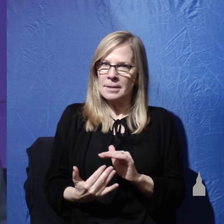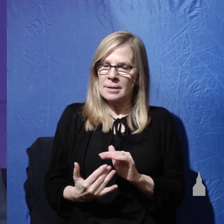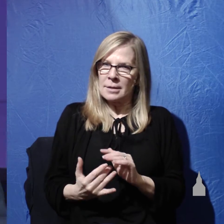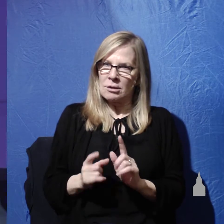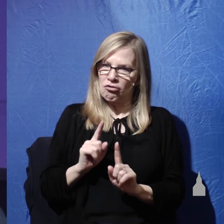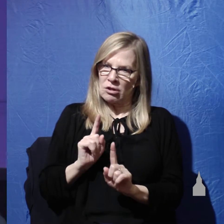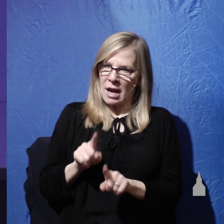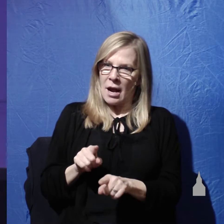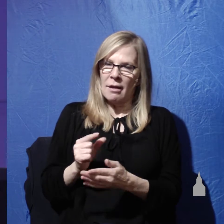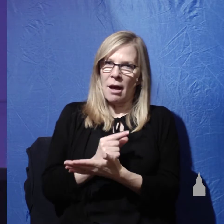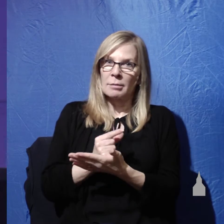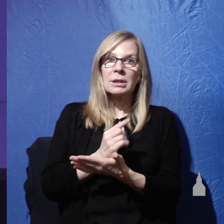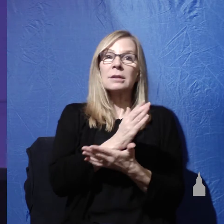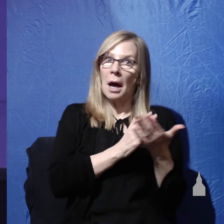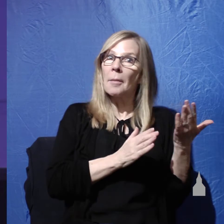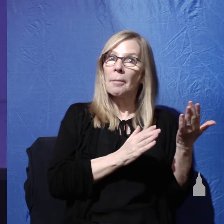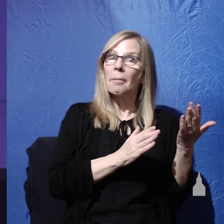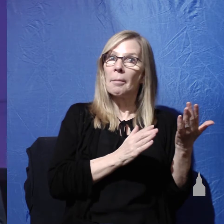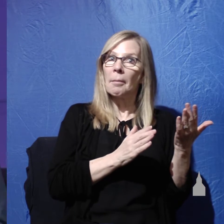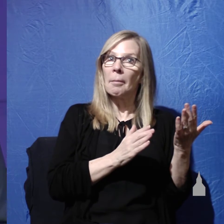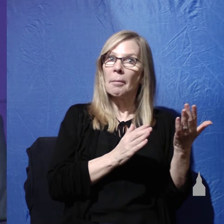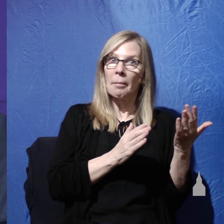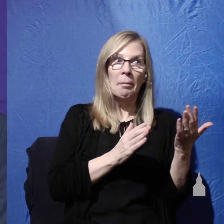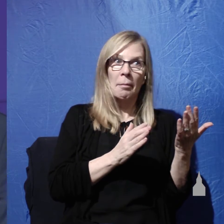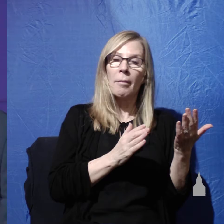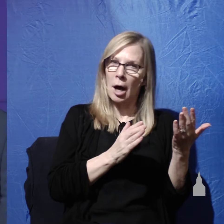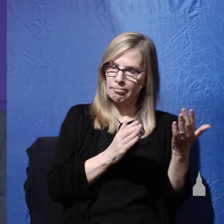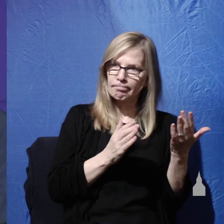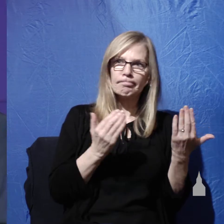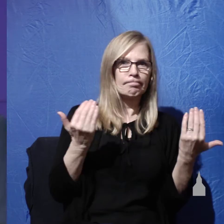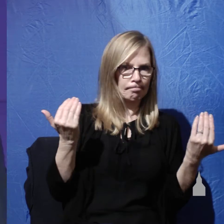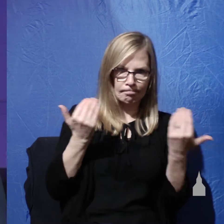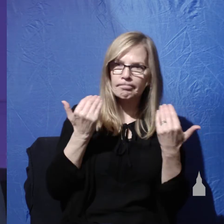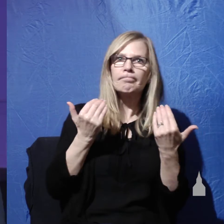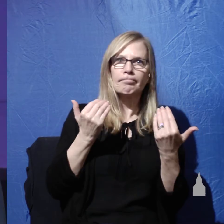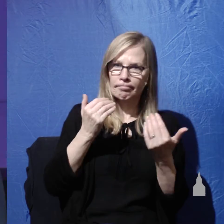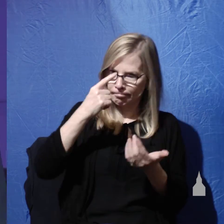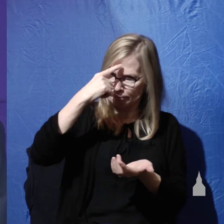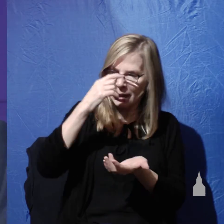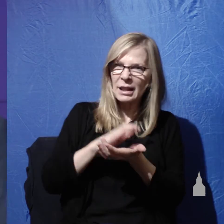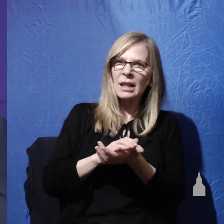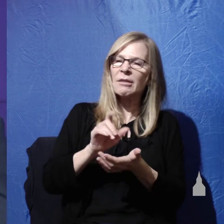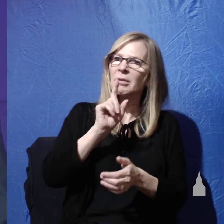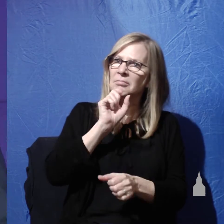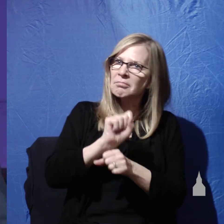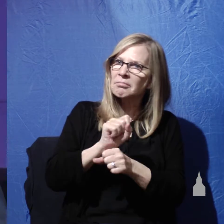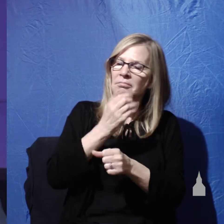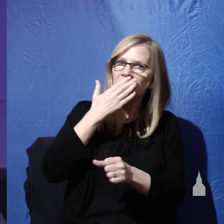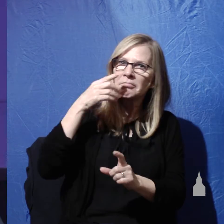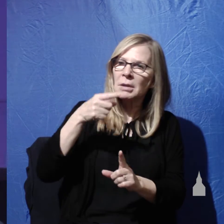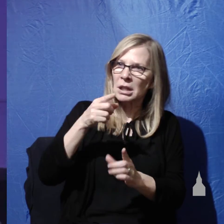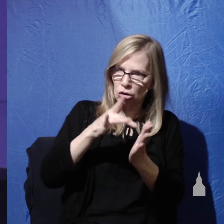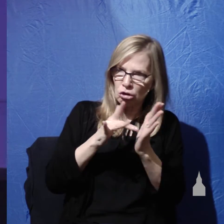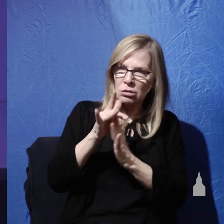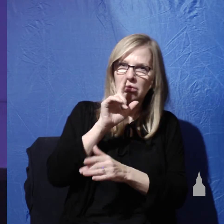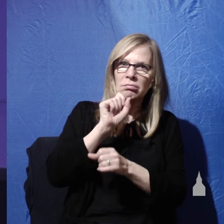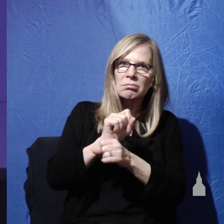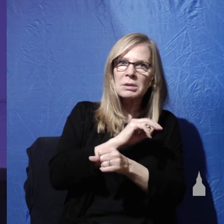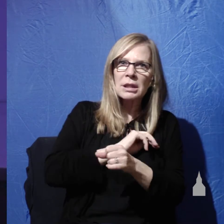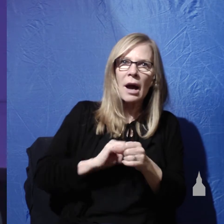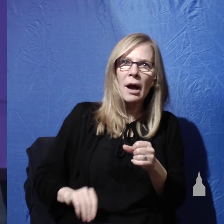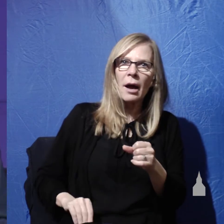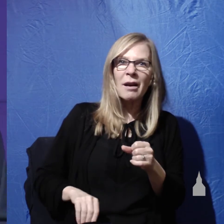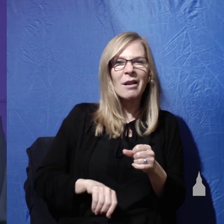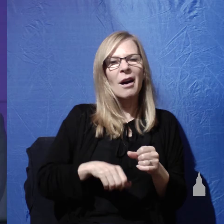reaction to the gospel. Some, after listening to Paul, were persuaded, and they did believe that Jesus was Messiah. And then